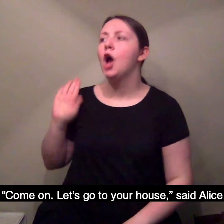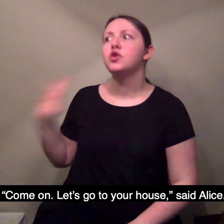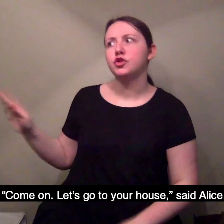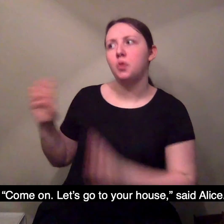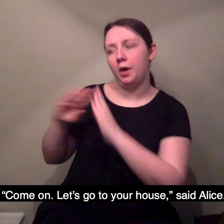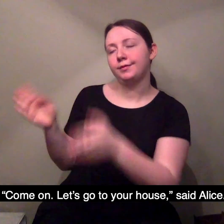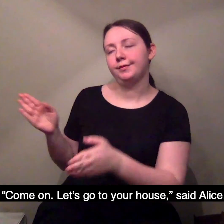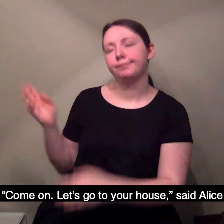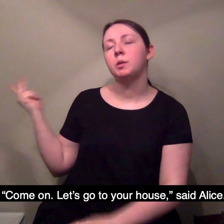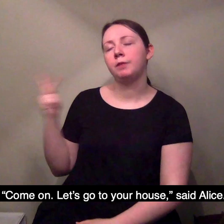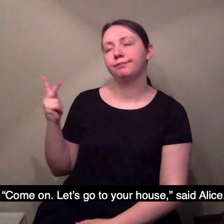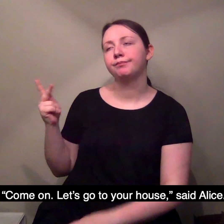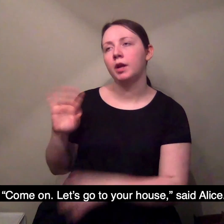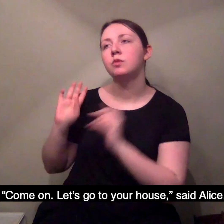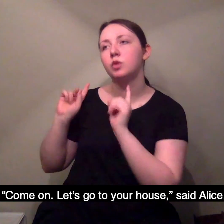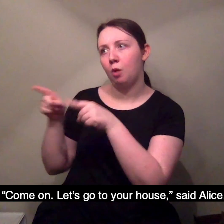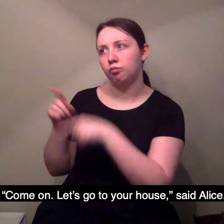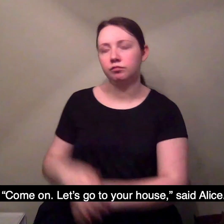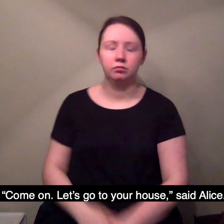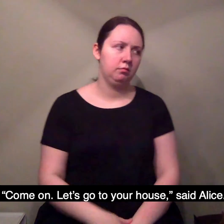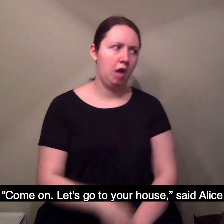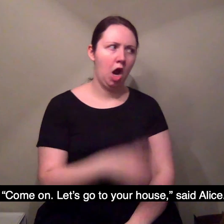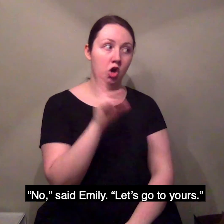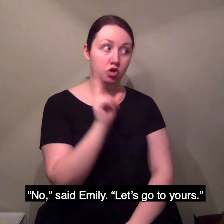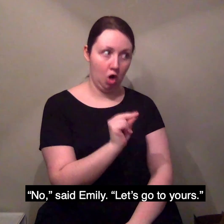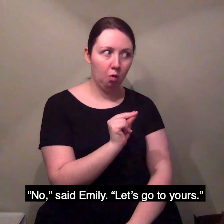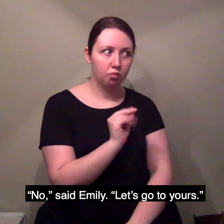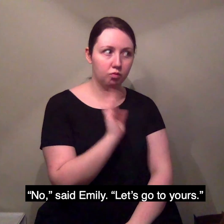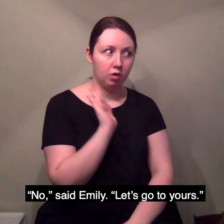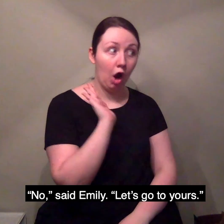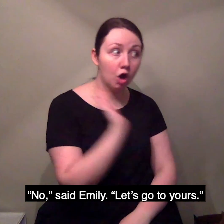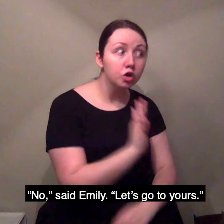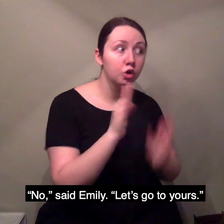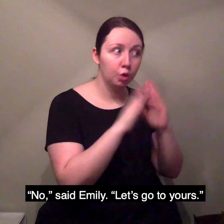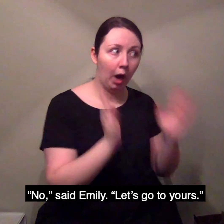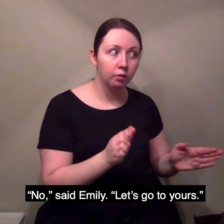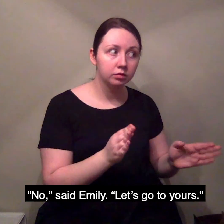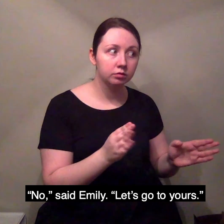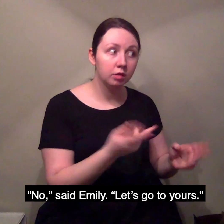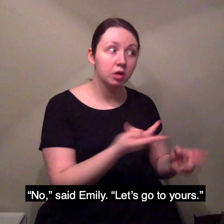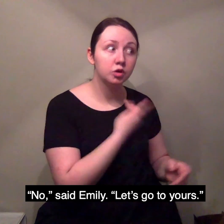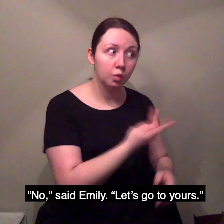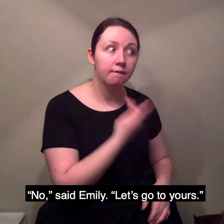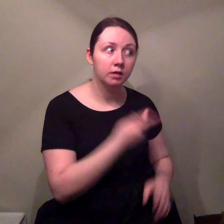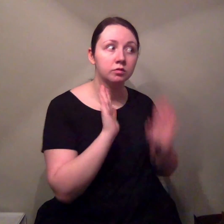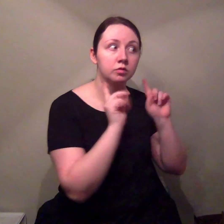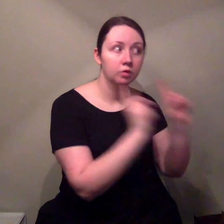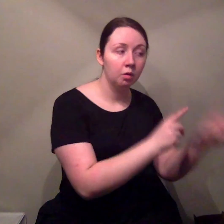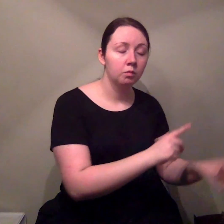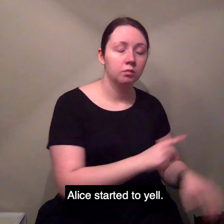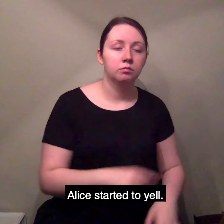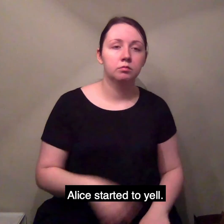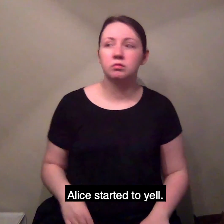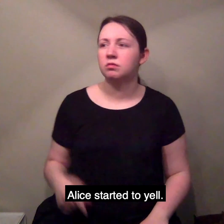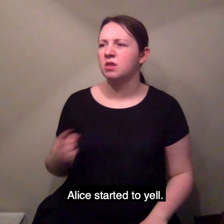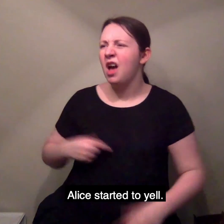Come on, let's go to your house, said Alice. No, said Emily, let's go to yours. Alice started to